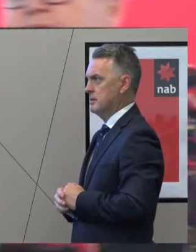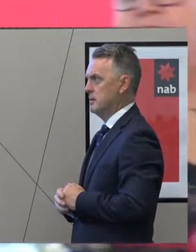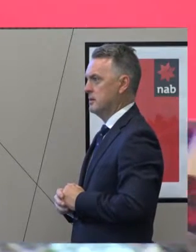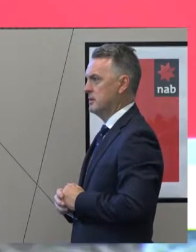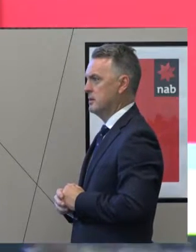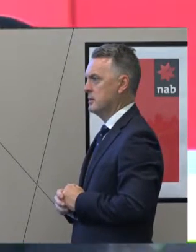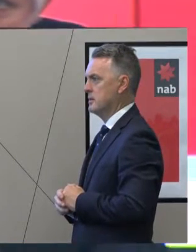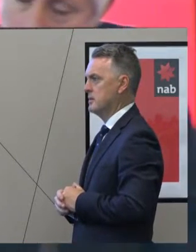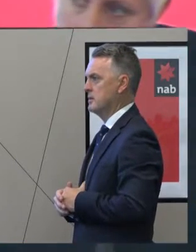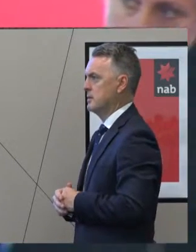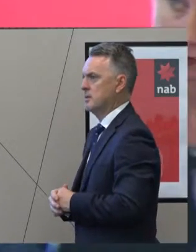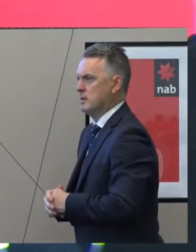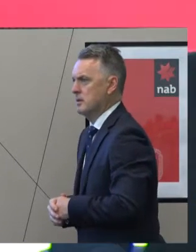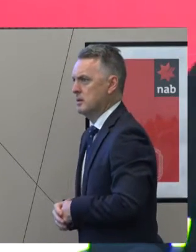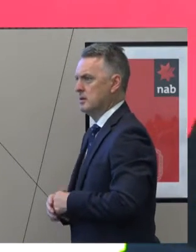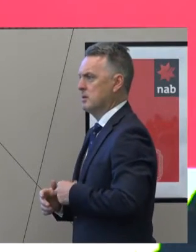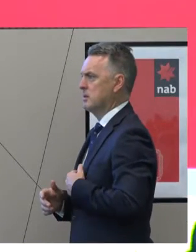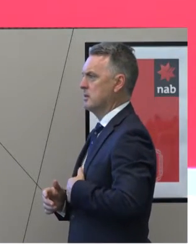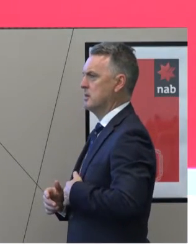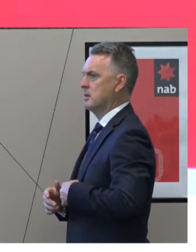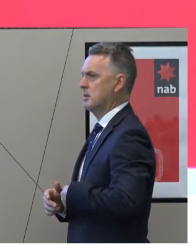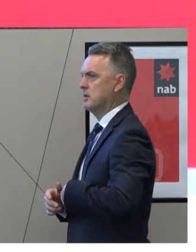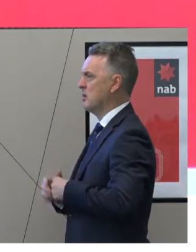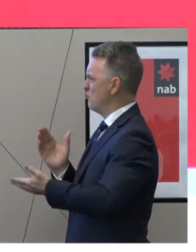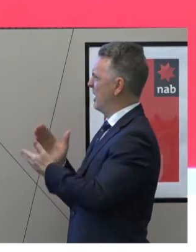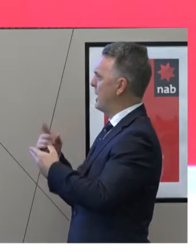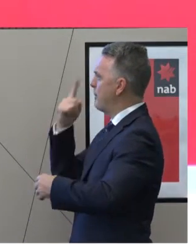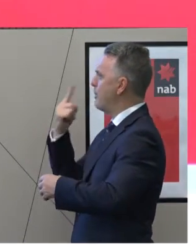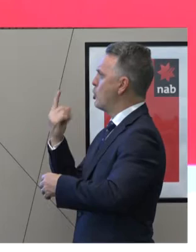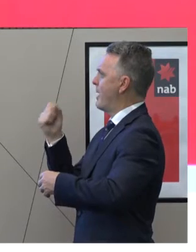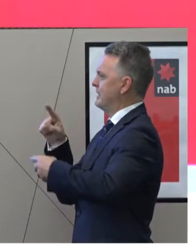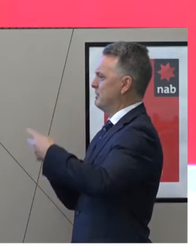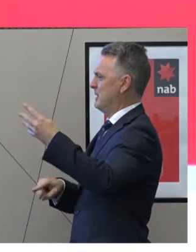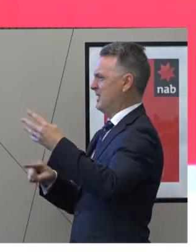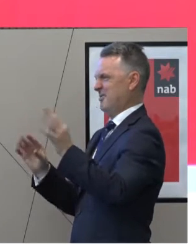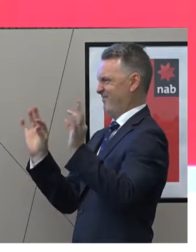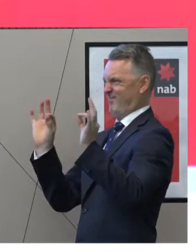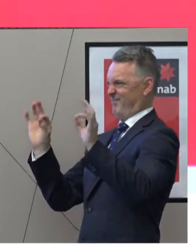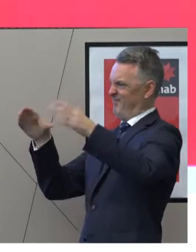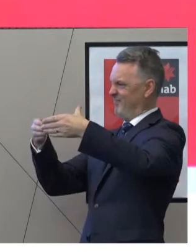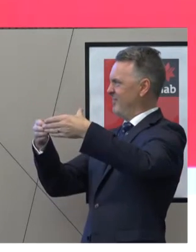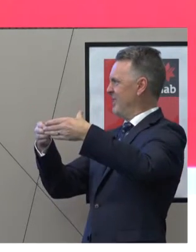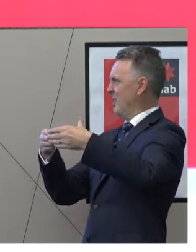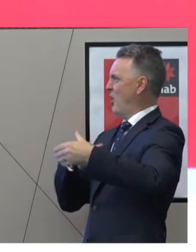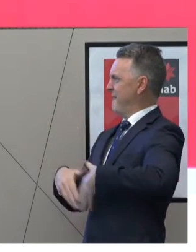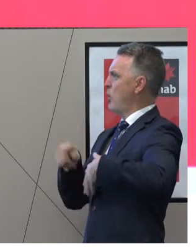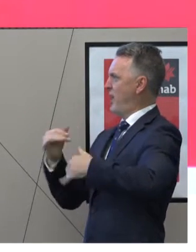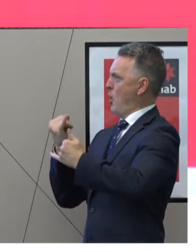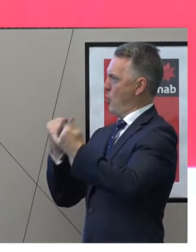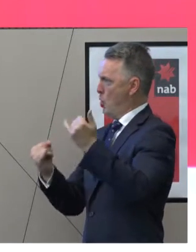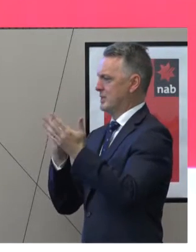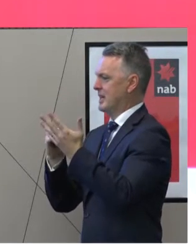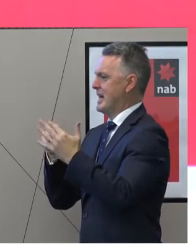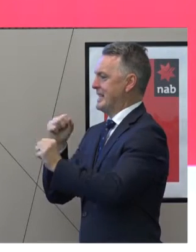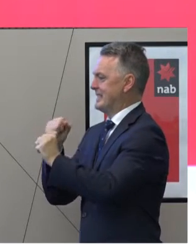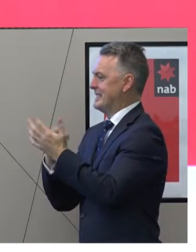There'd be no other group like people with disabilities who are segregated from their